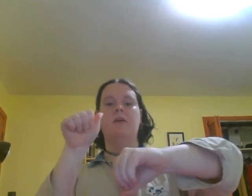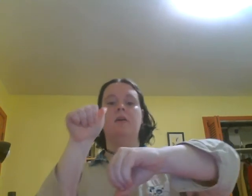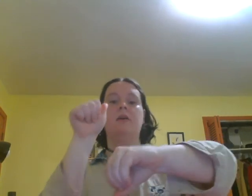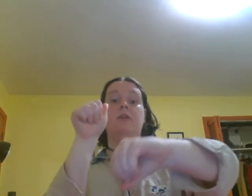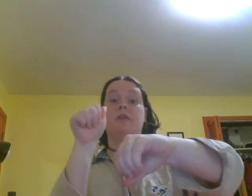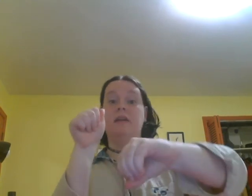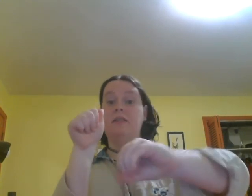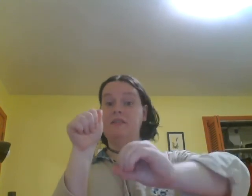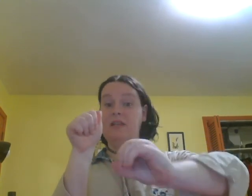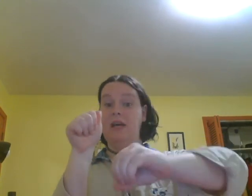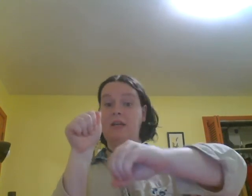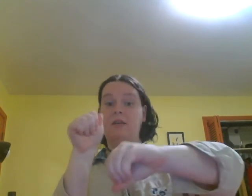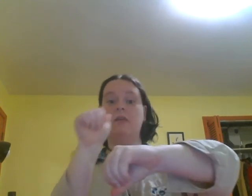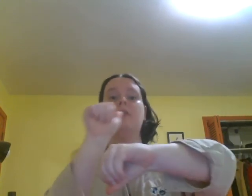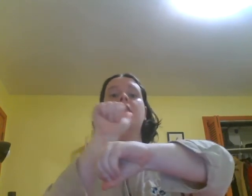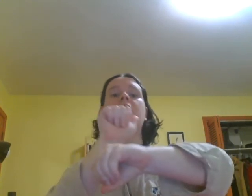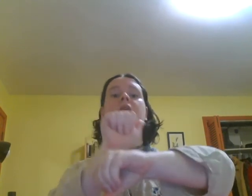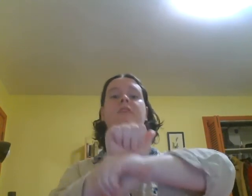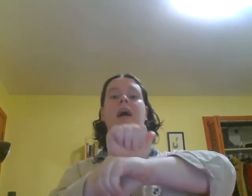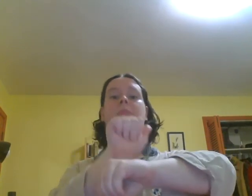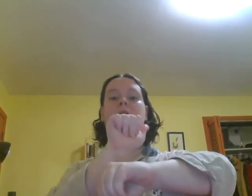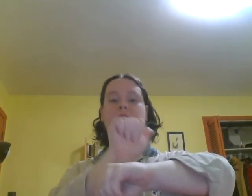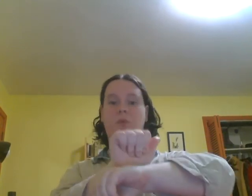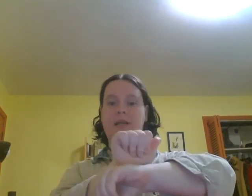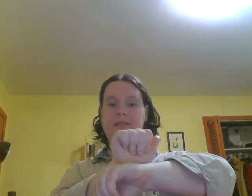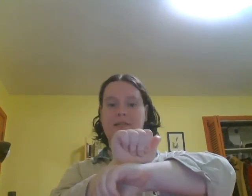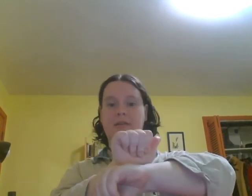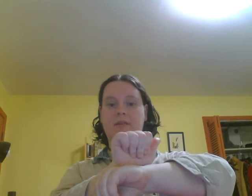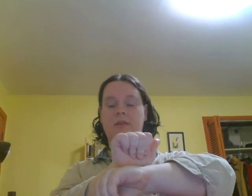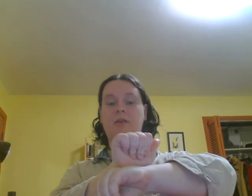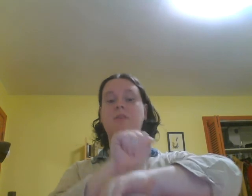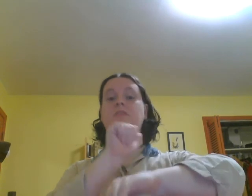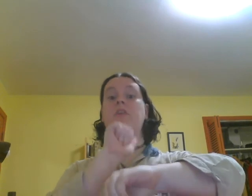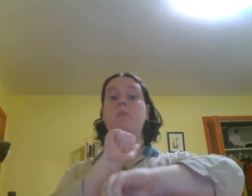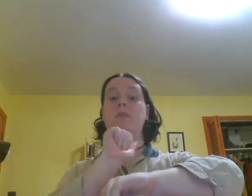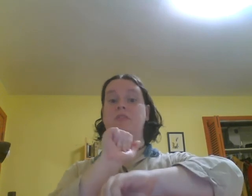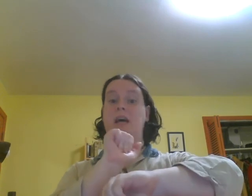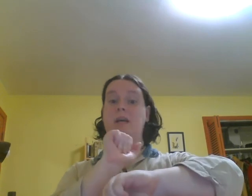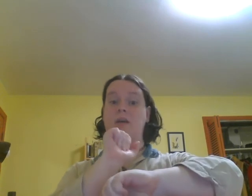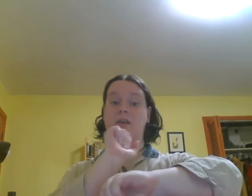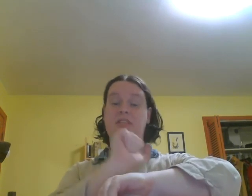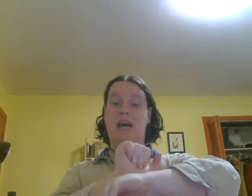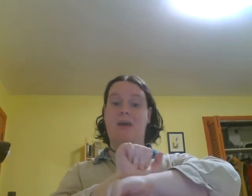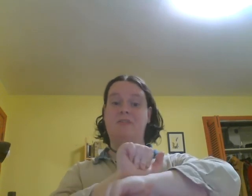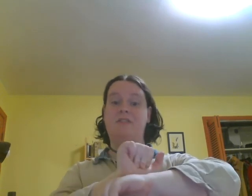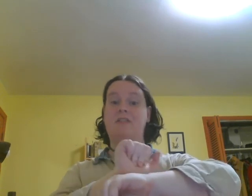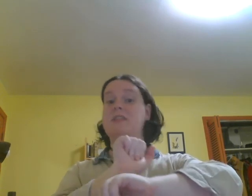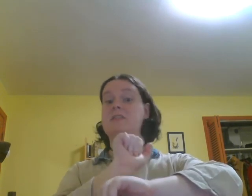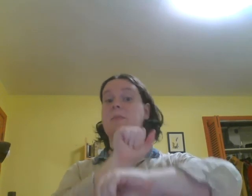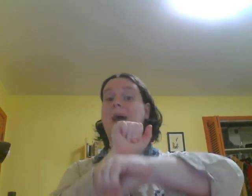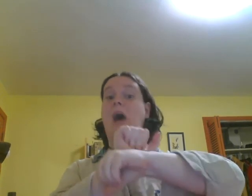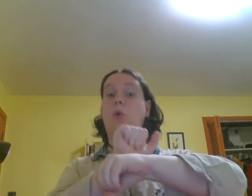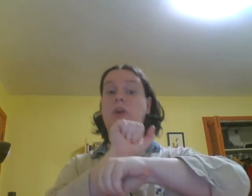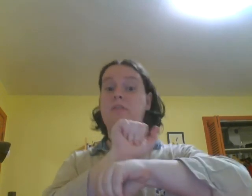you take this 10, tap twice. So the number of taps sets the power of the